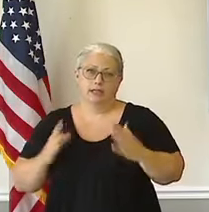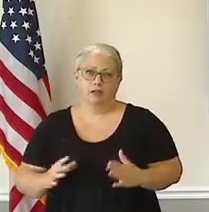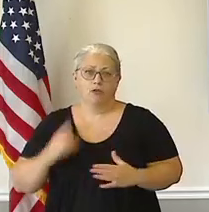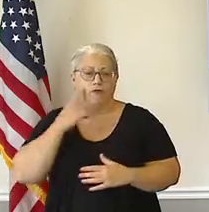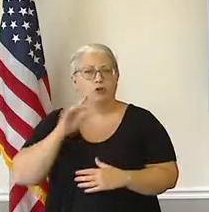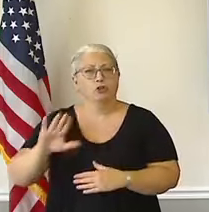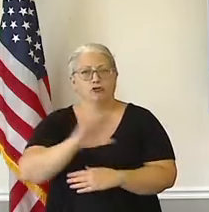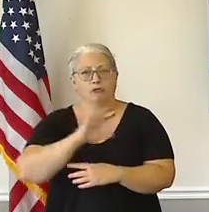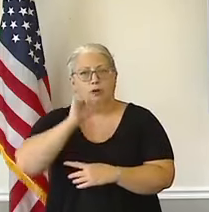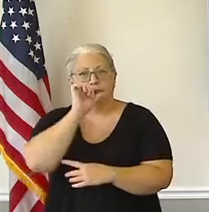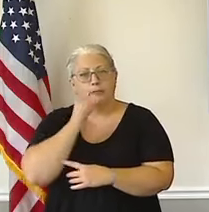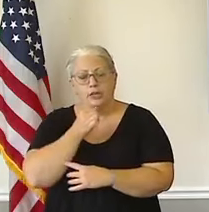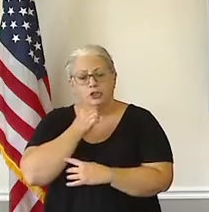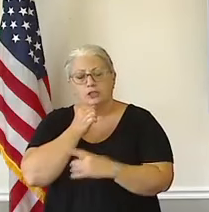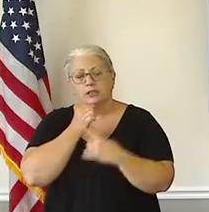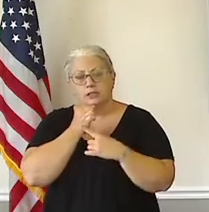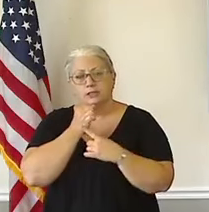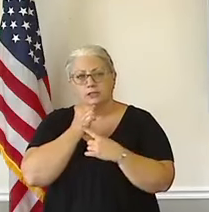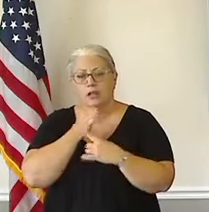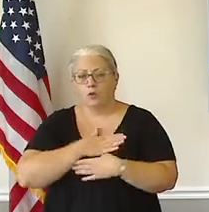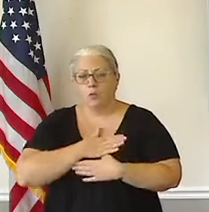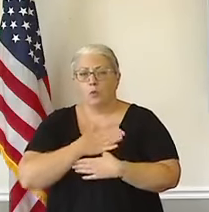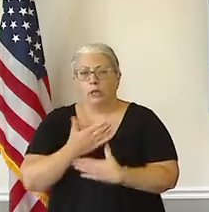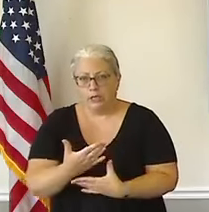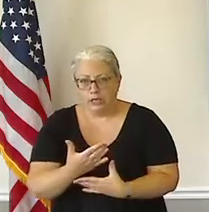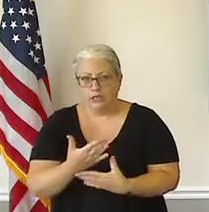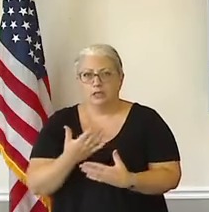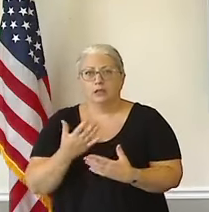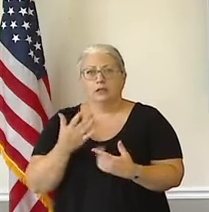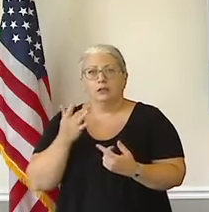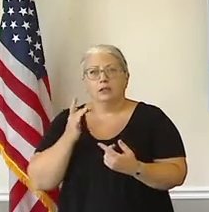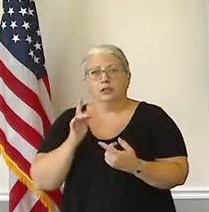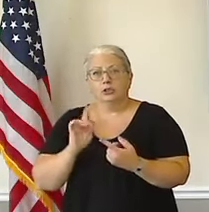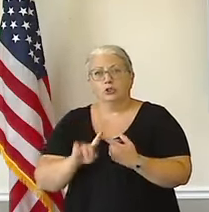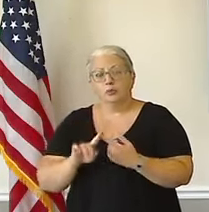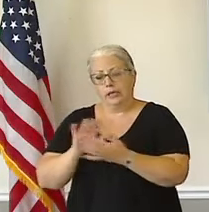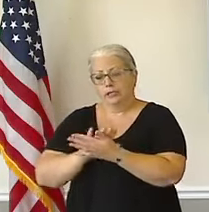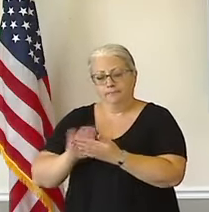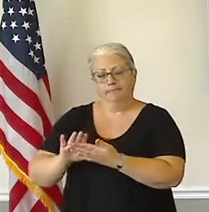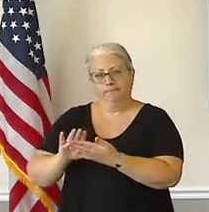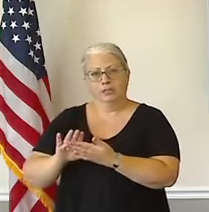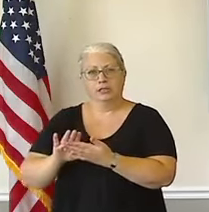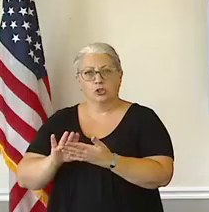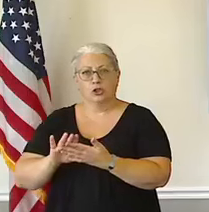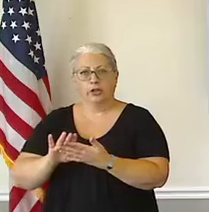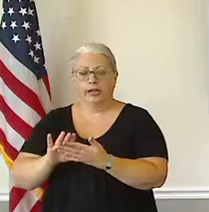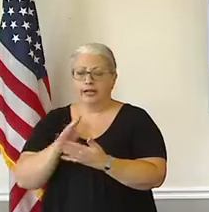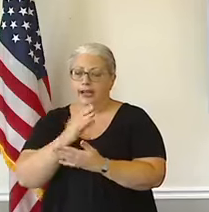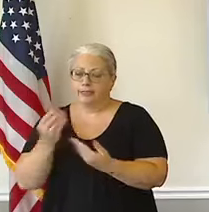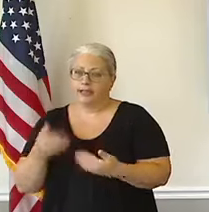and for your willingness to be considerate and sacrifice. I know this has